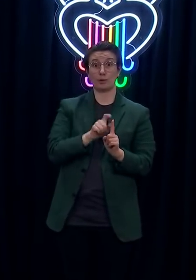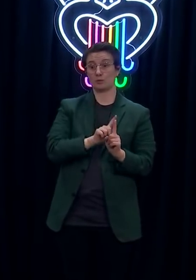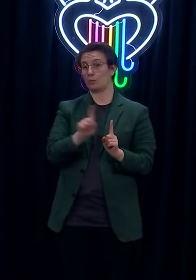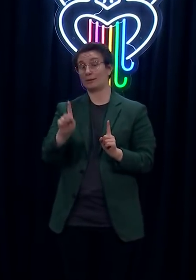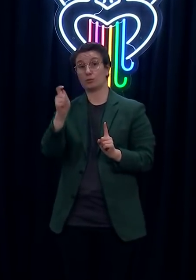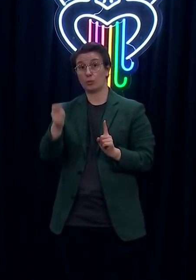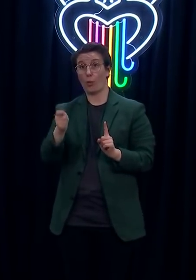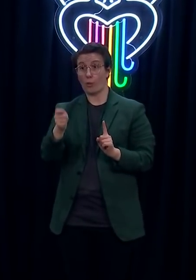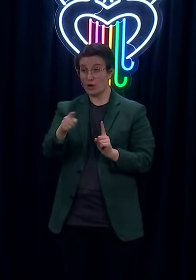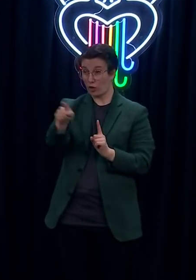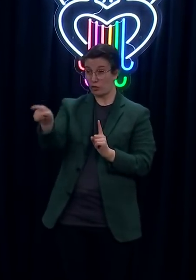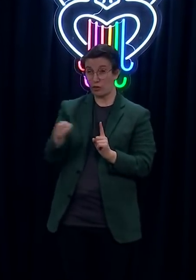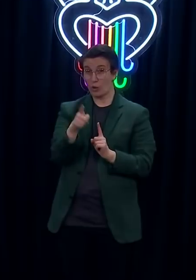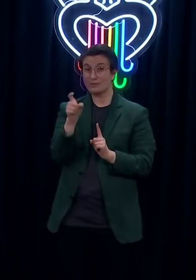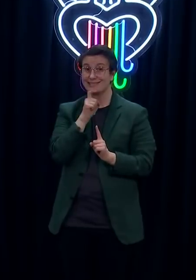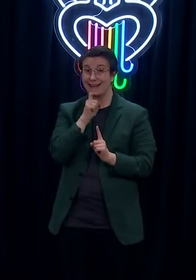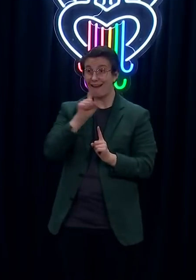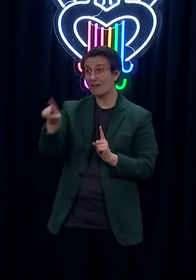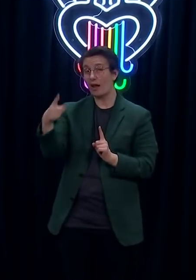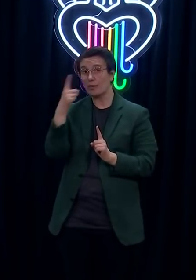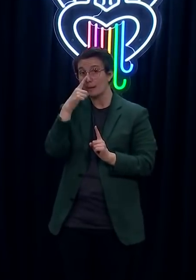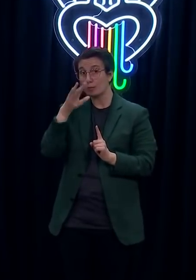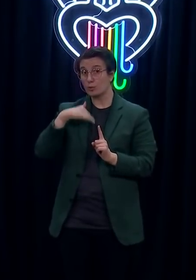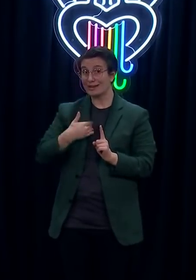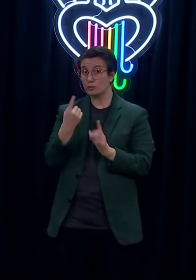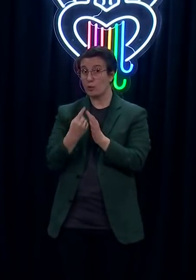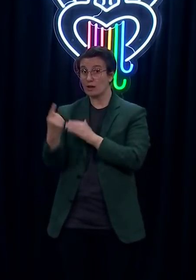Someone could, does someone have the date and time of when they were appeared?